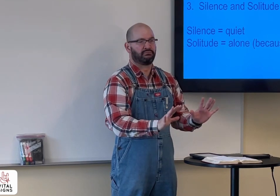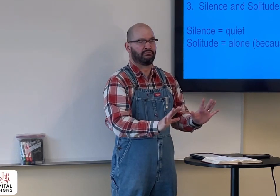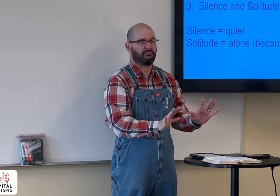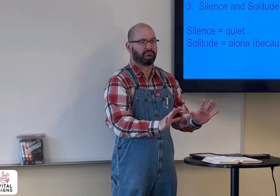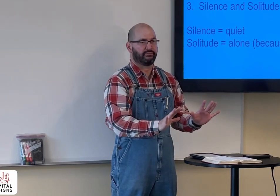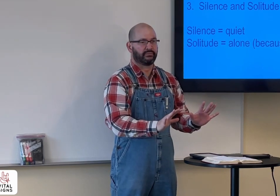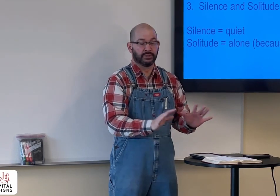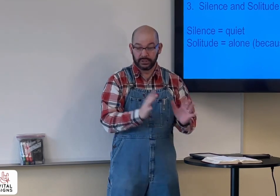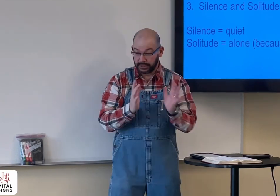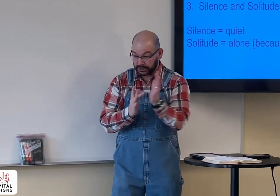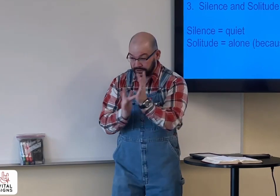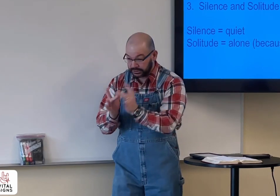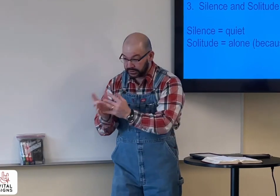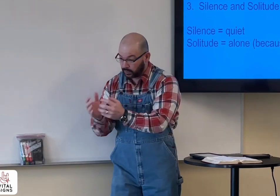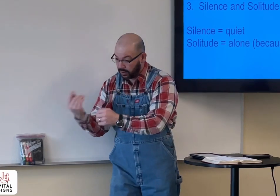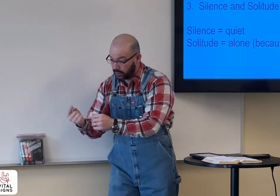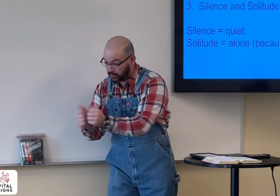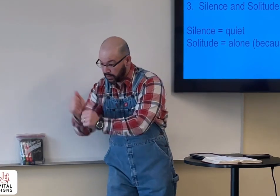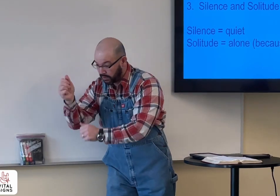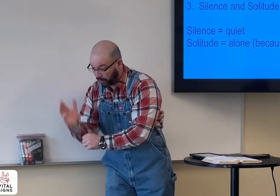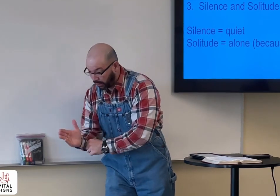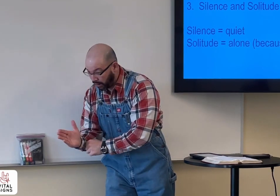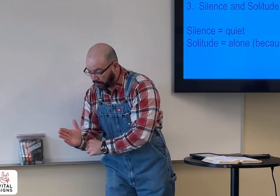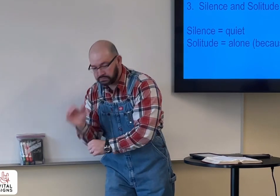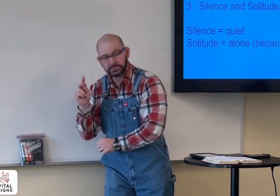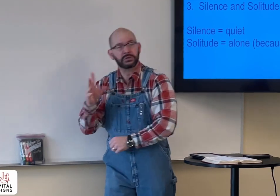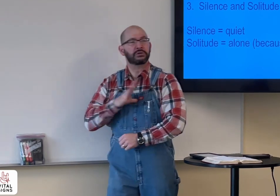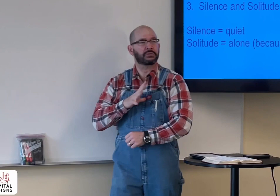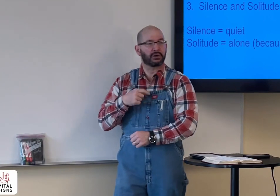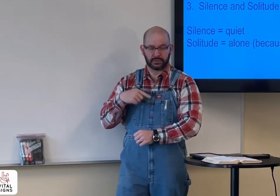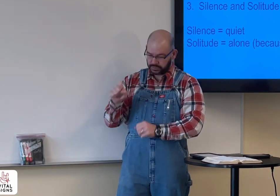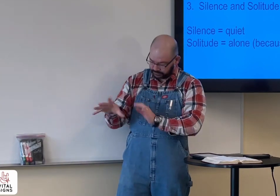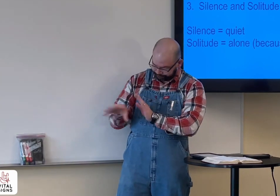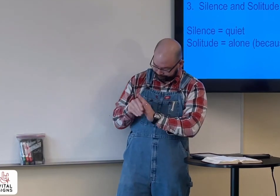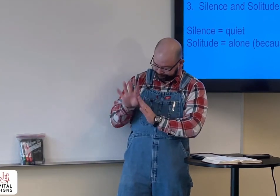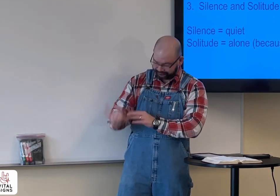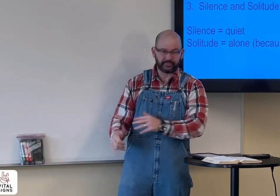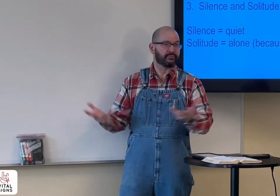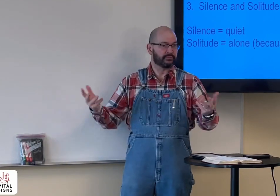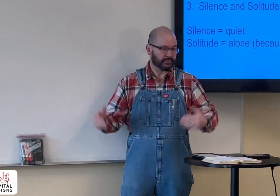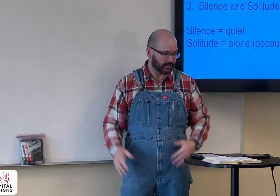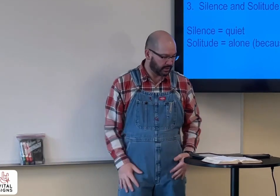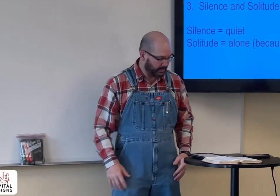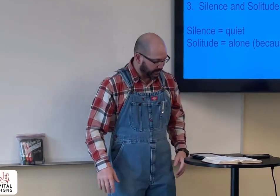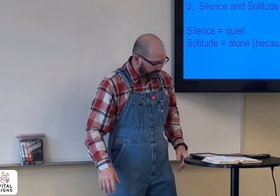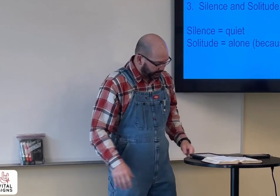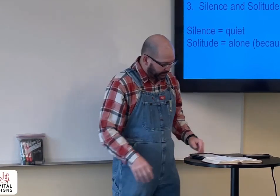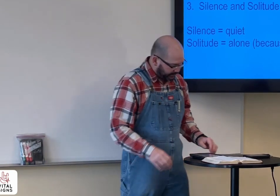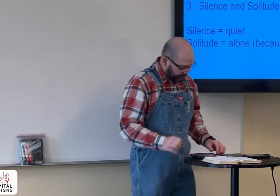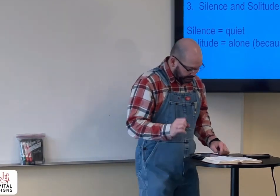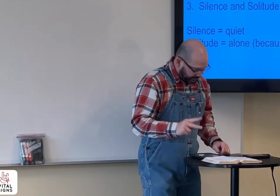But it doesn't matter. Jesus wanted to be alone with God, and we should copy that.